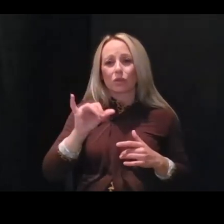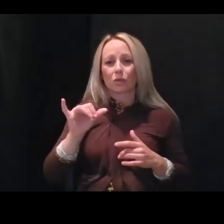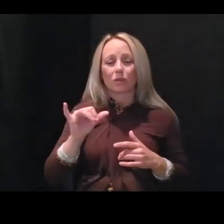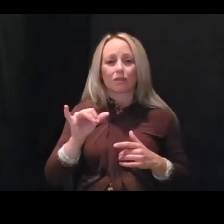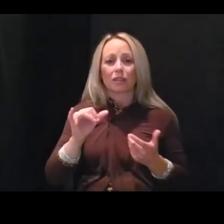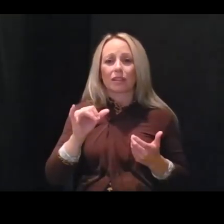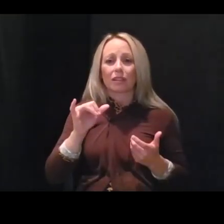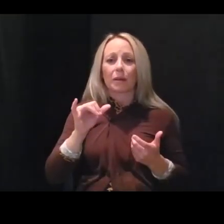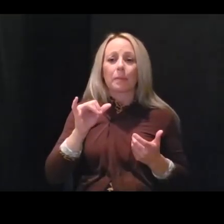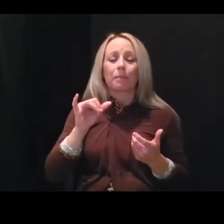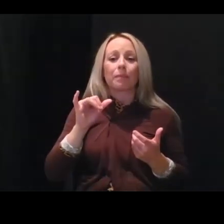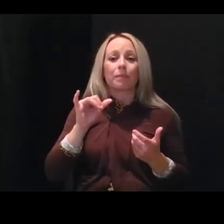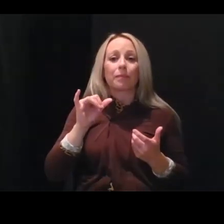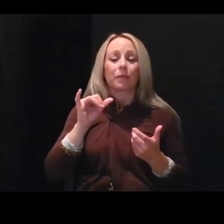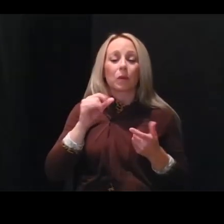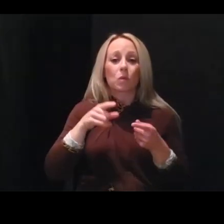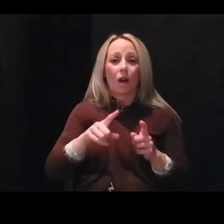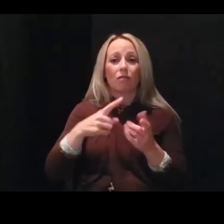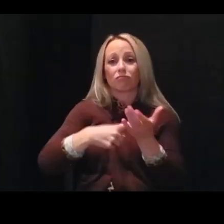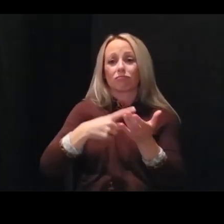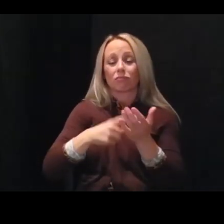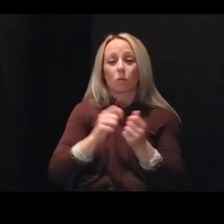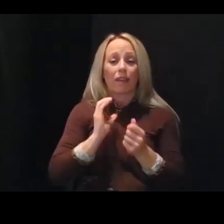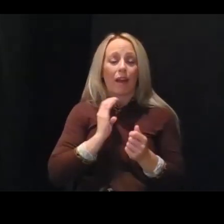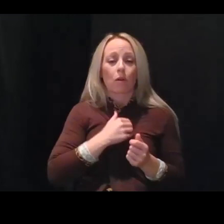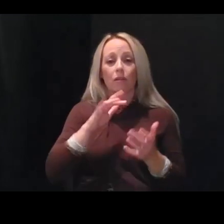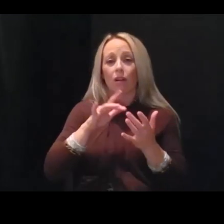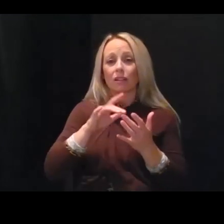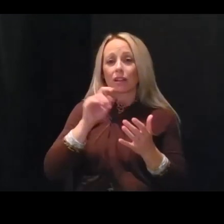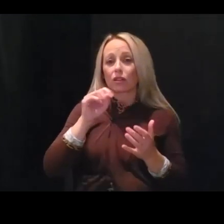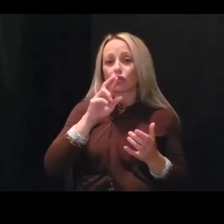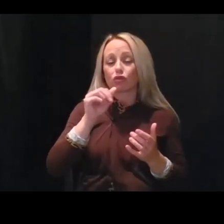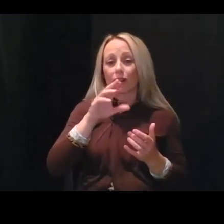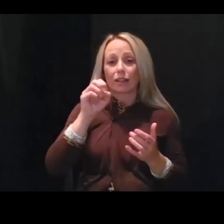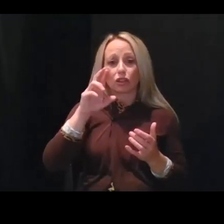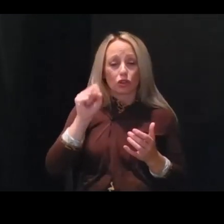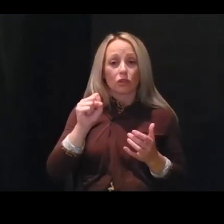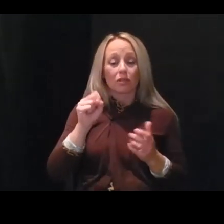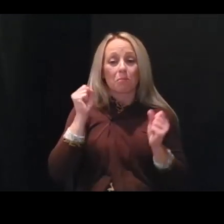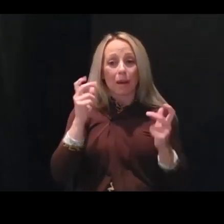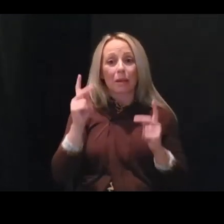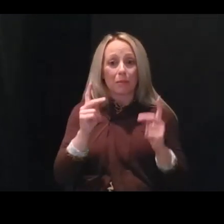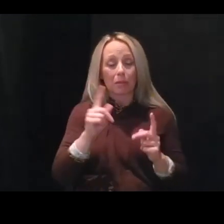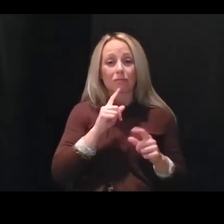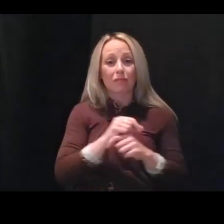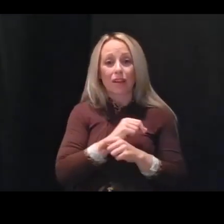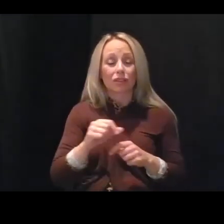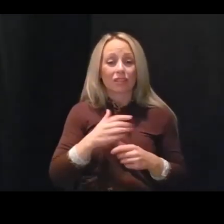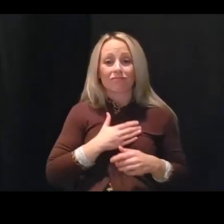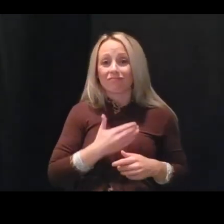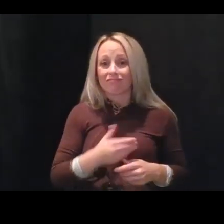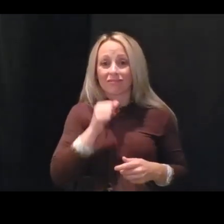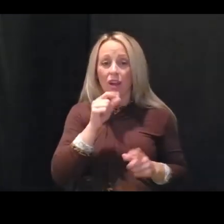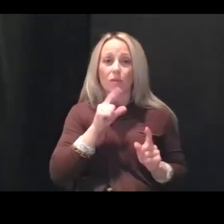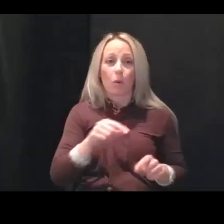COVID-19. In talking with our contact tracers that do the interviews, many people actually do not report having a